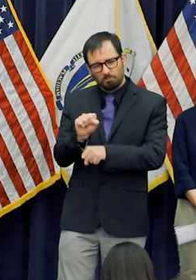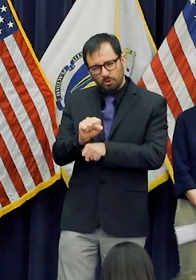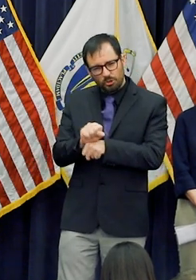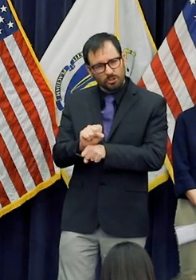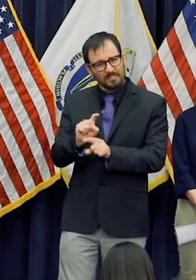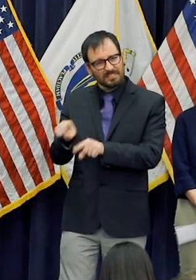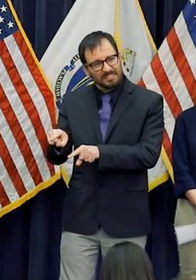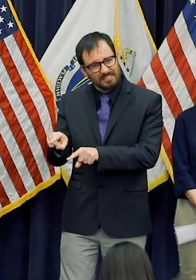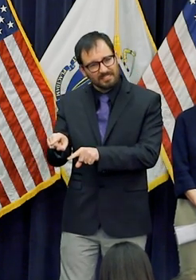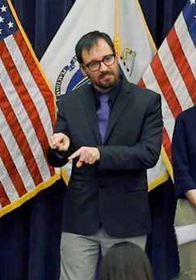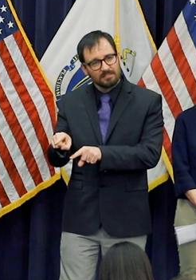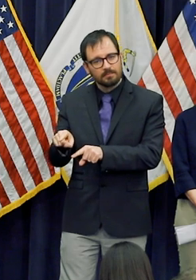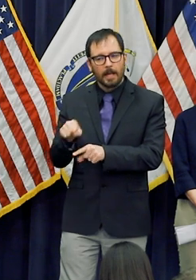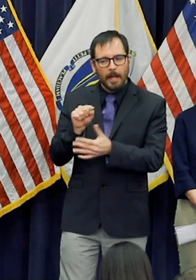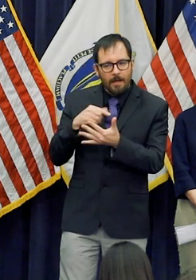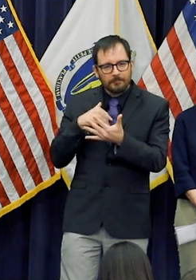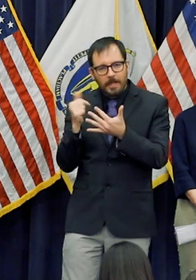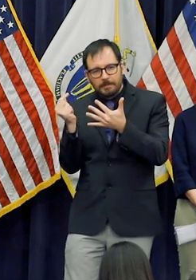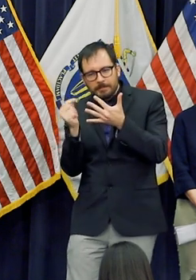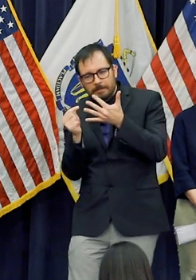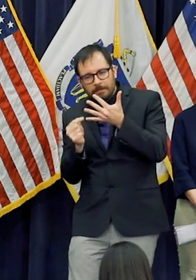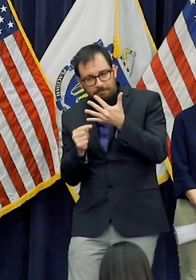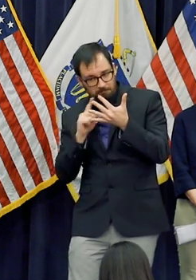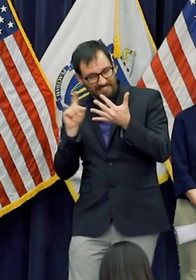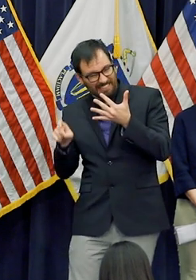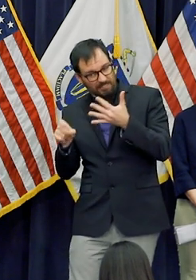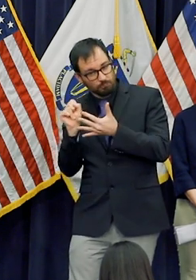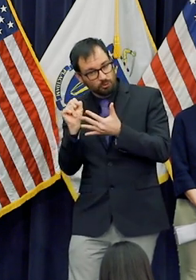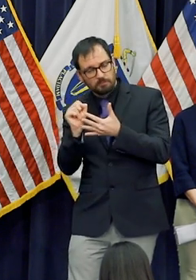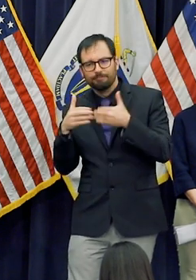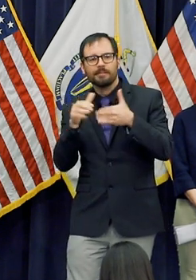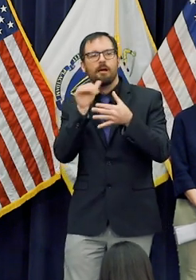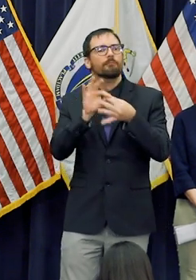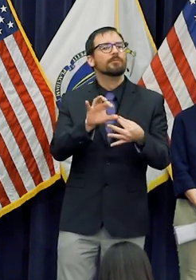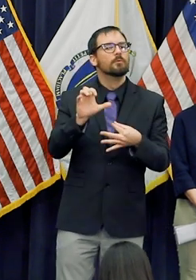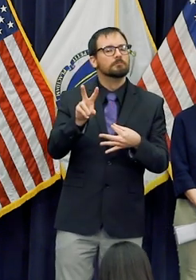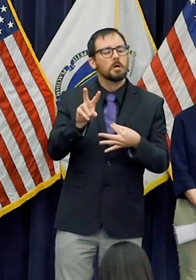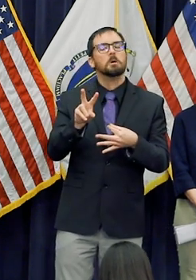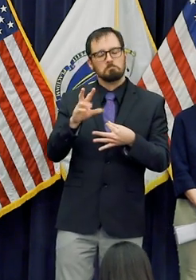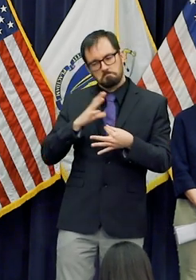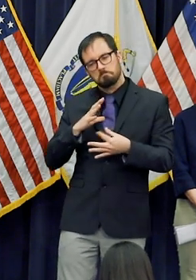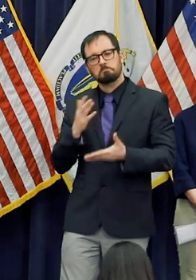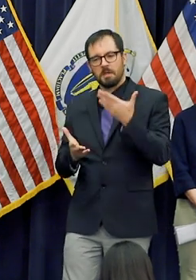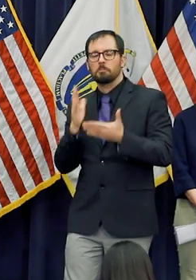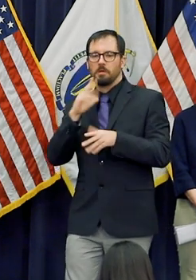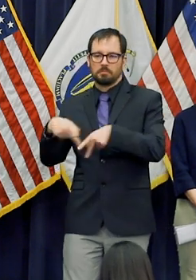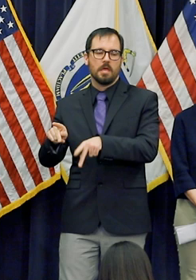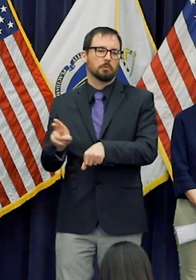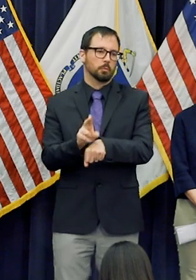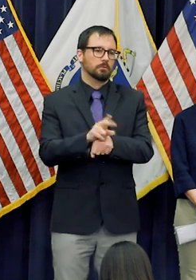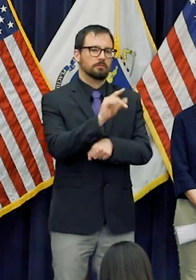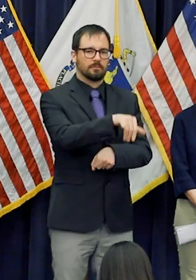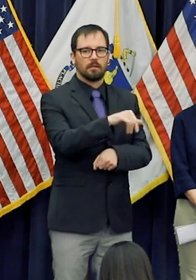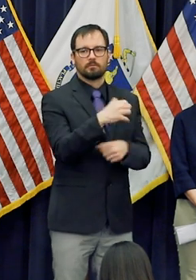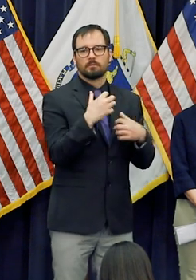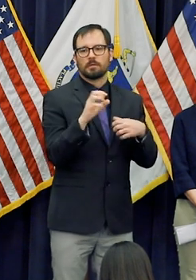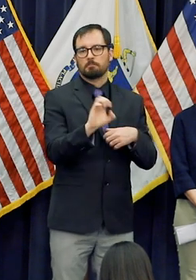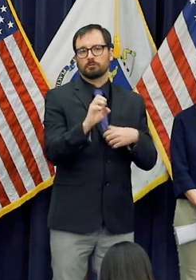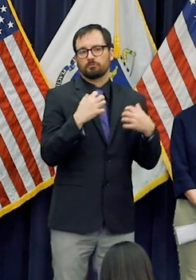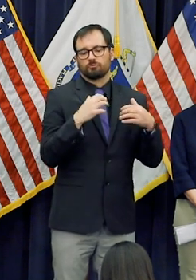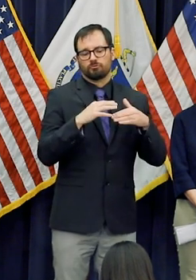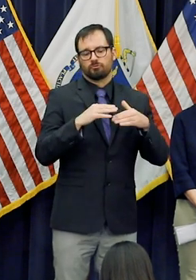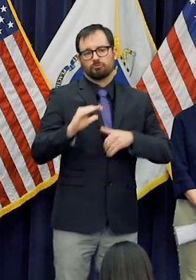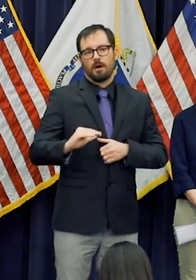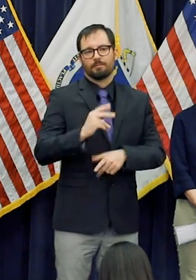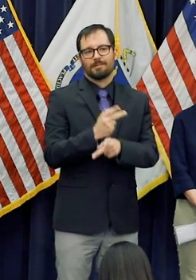be the only ones allowed to operate during this state of emergency, and EEC is working to ensure there is sufficient